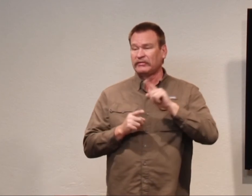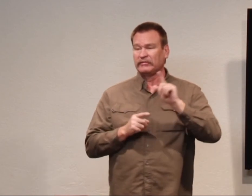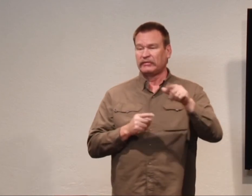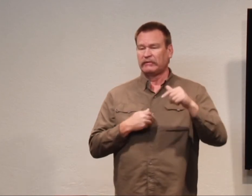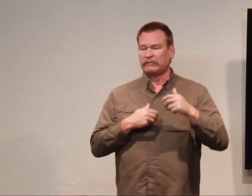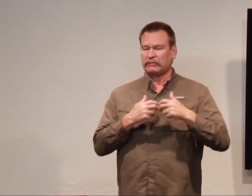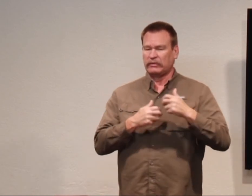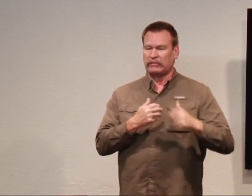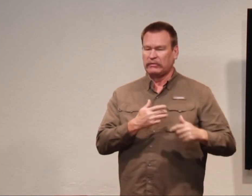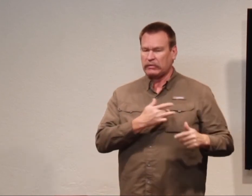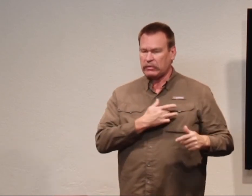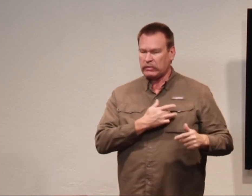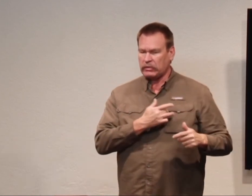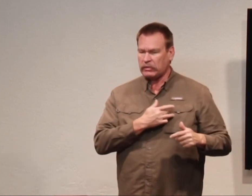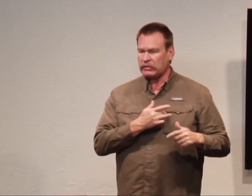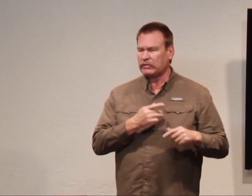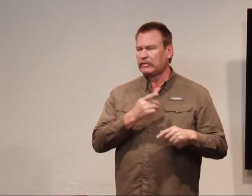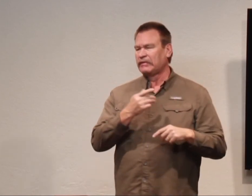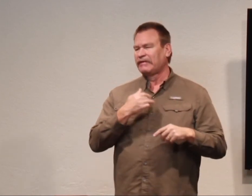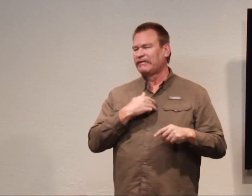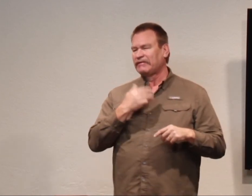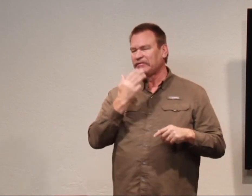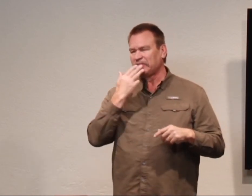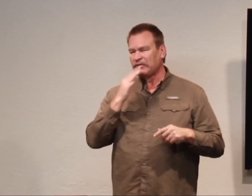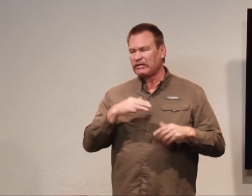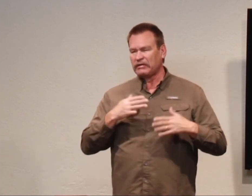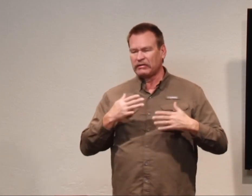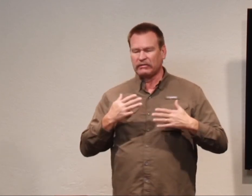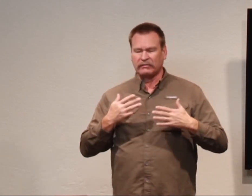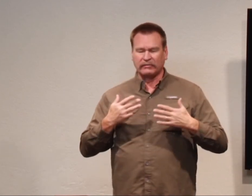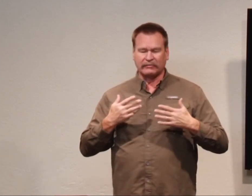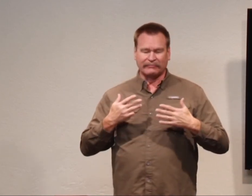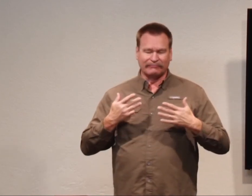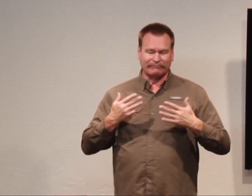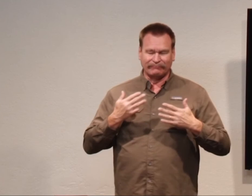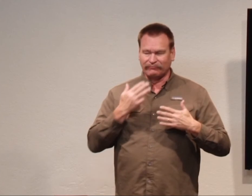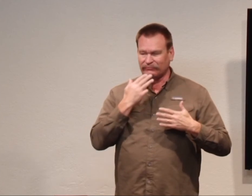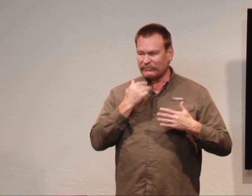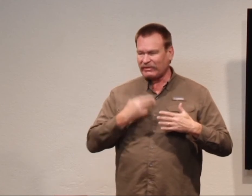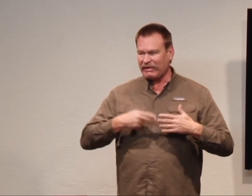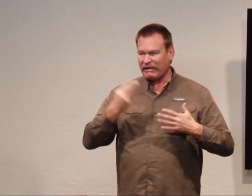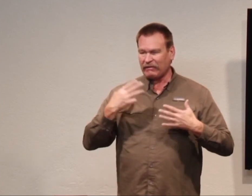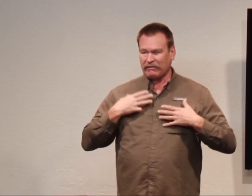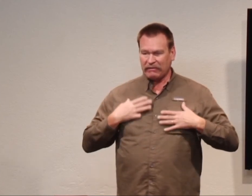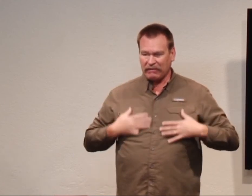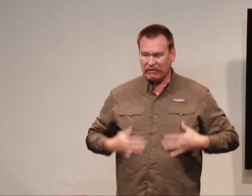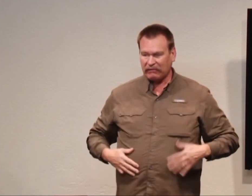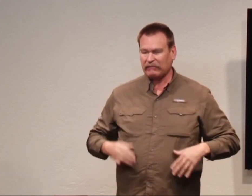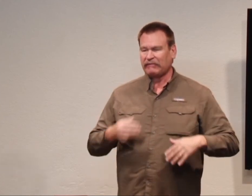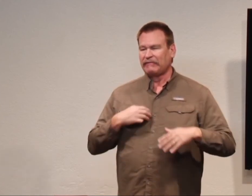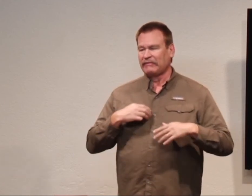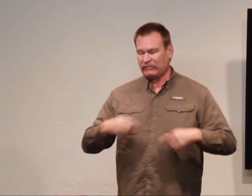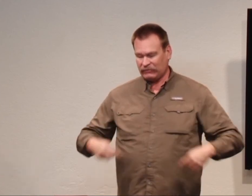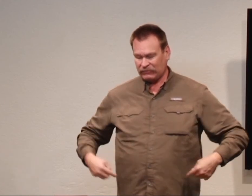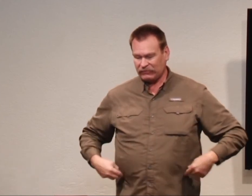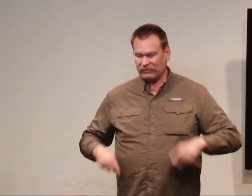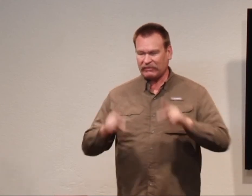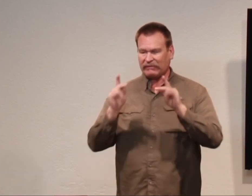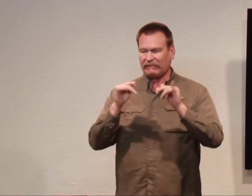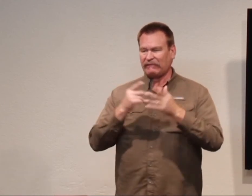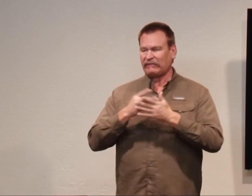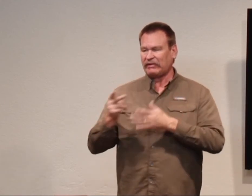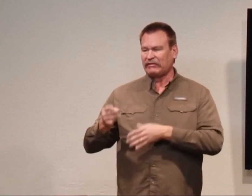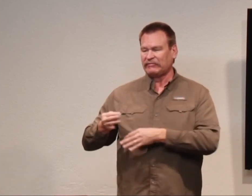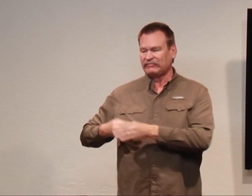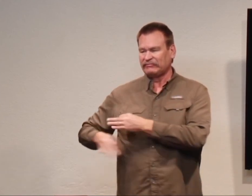very challenging thing. And he also has some heart problems, and he also has some diabetes. His blood sugar is not